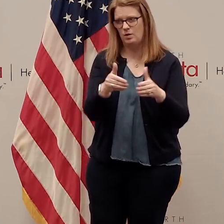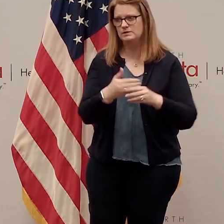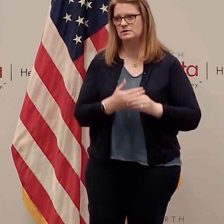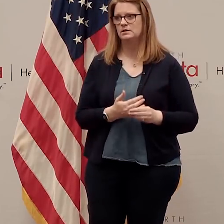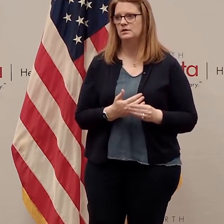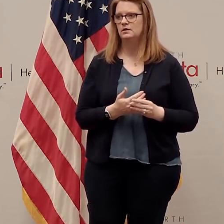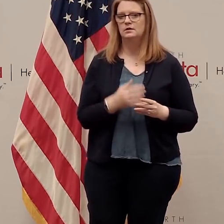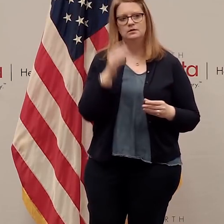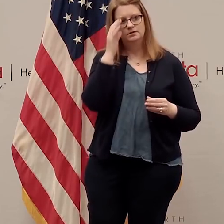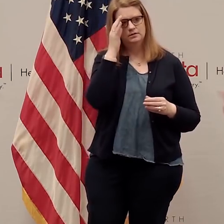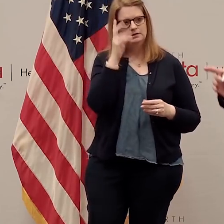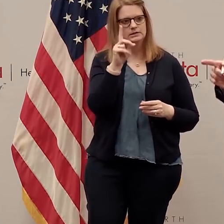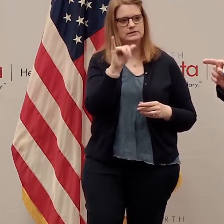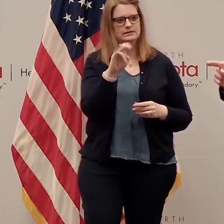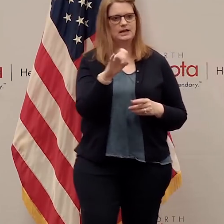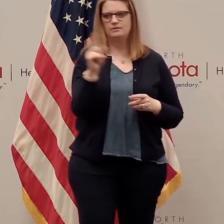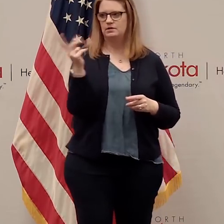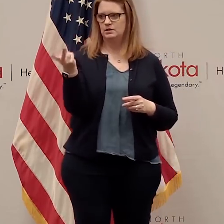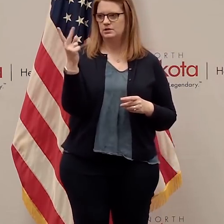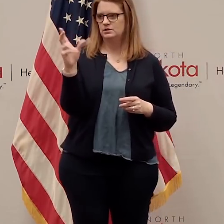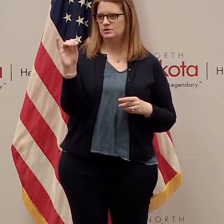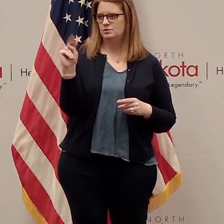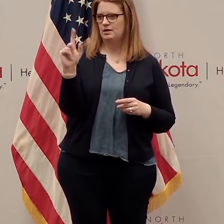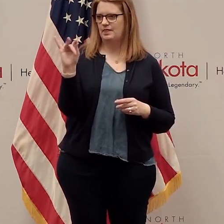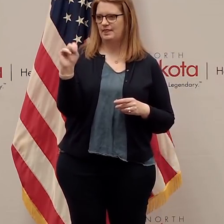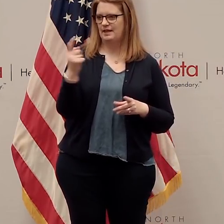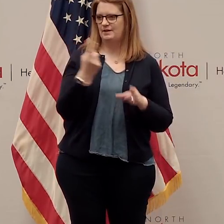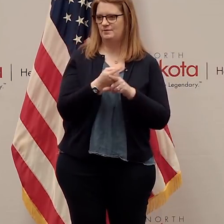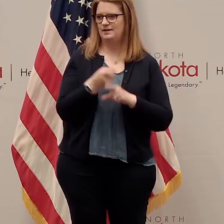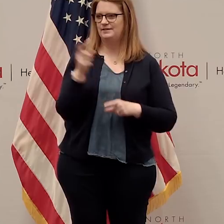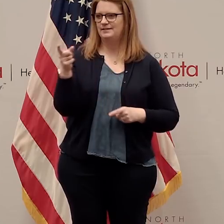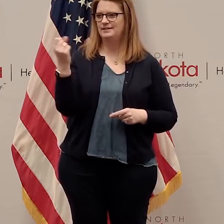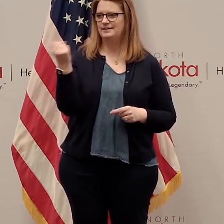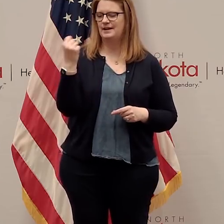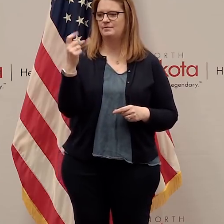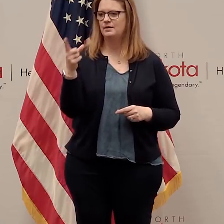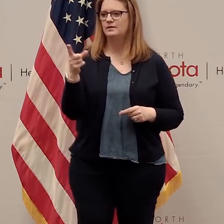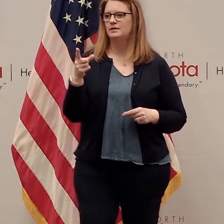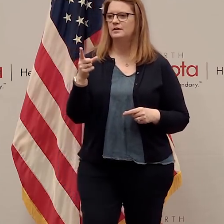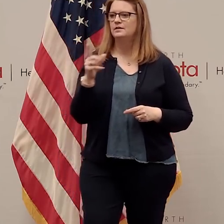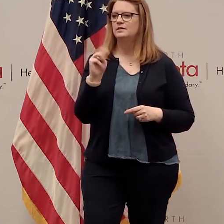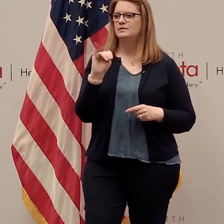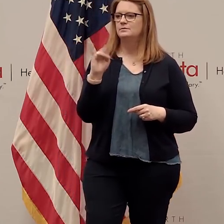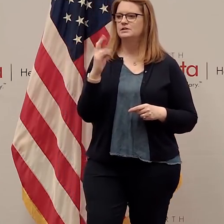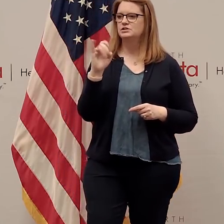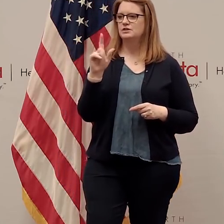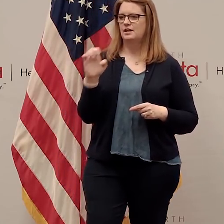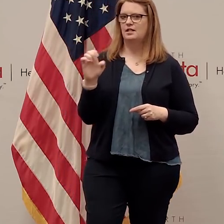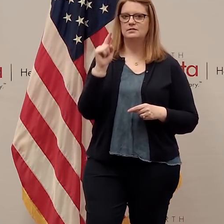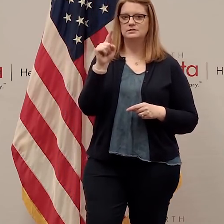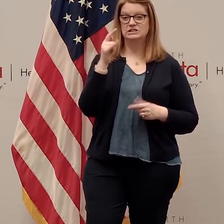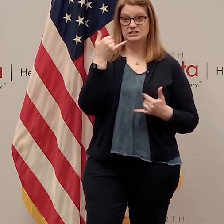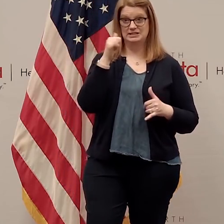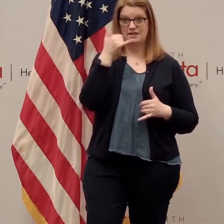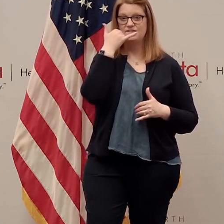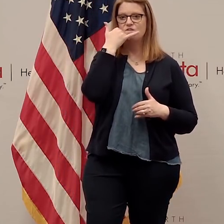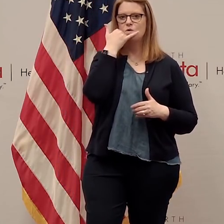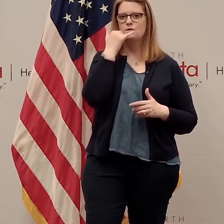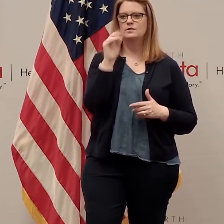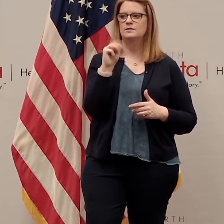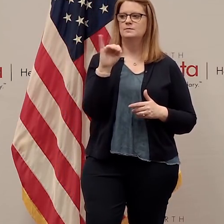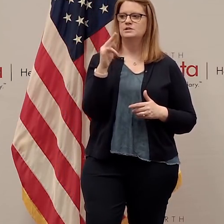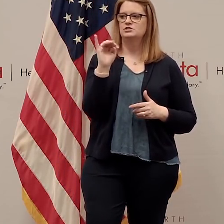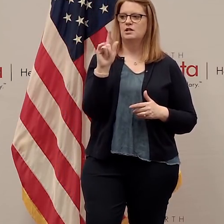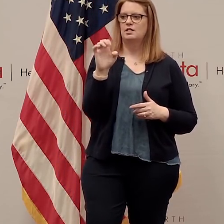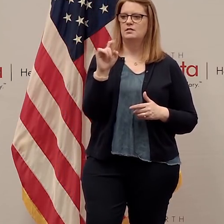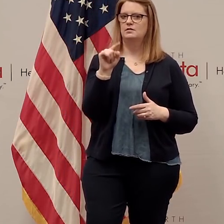Okay, was it Dave next? No, we're going 2 online is what we're doing, right? Yep. For Michelle, still on? Great. Michelle,